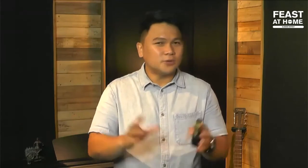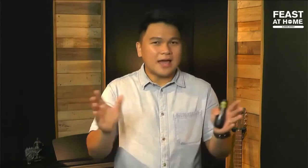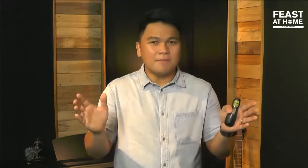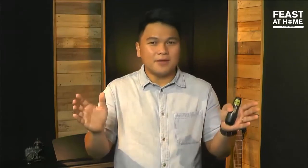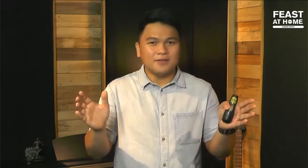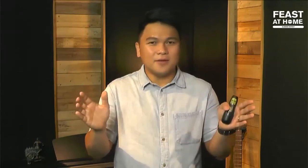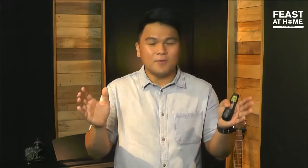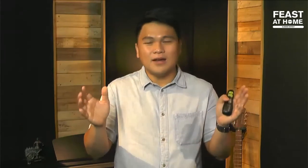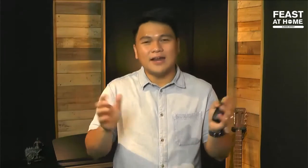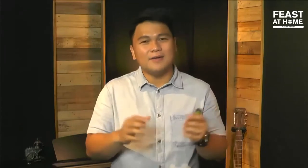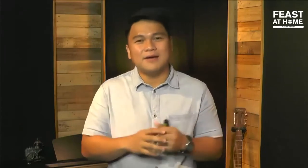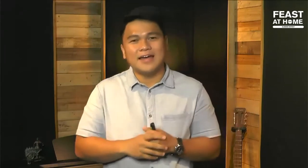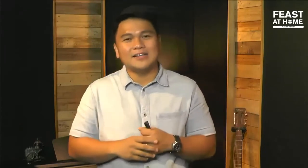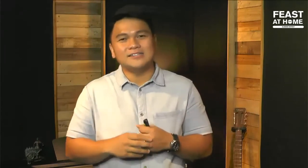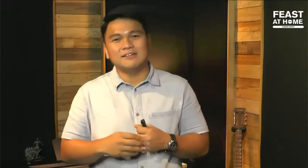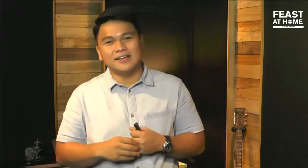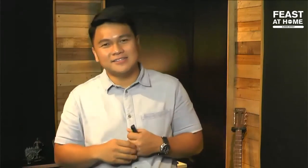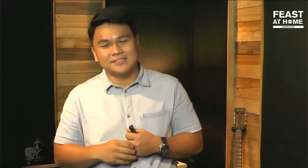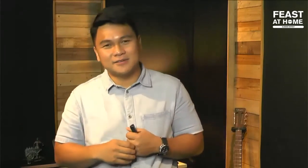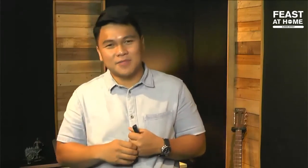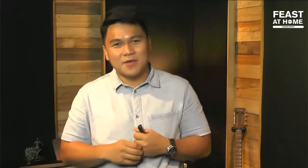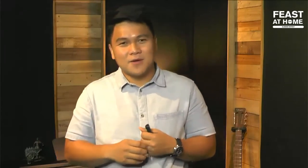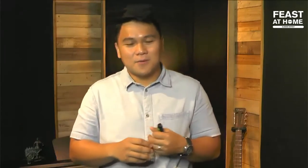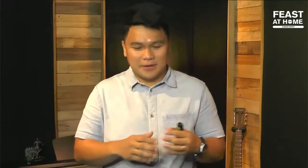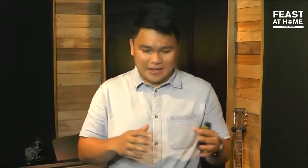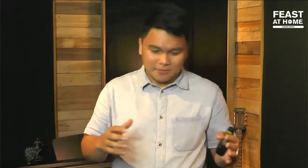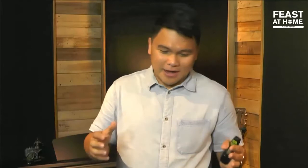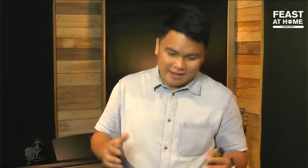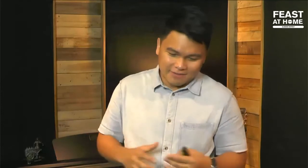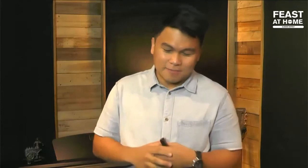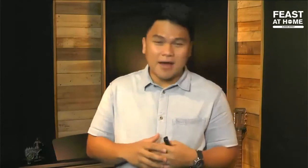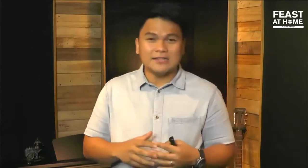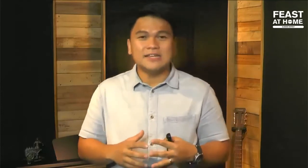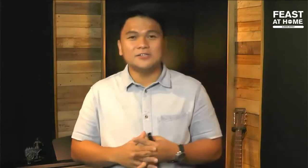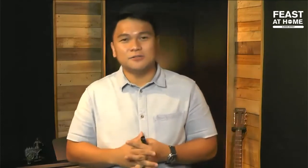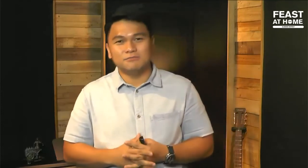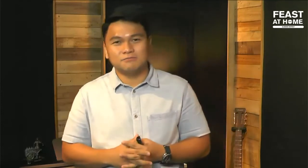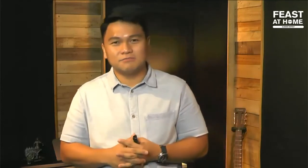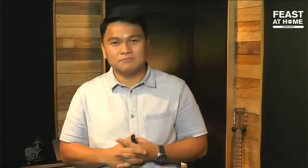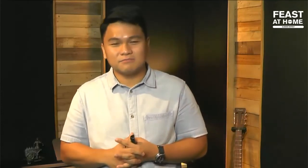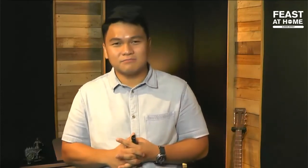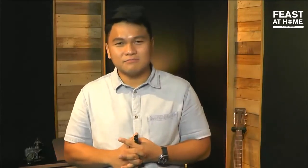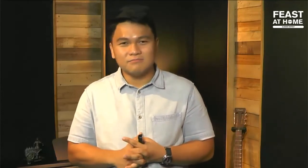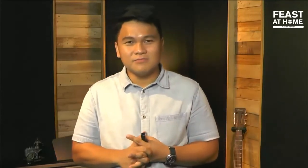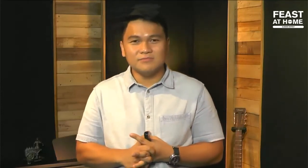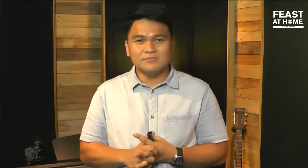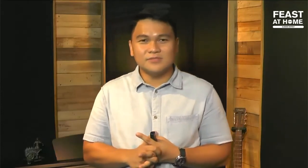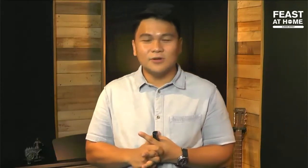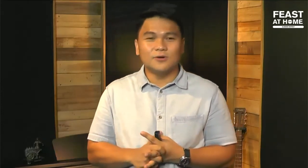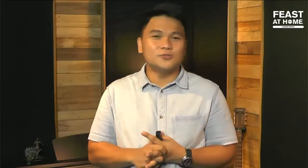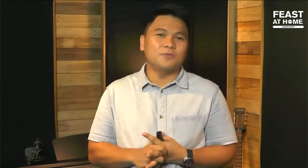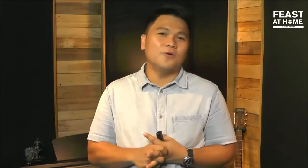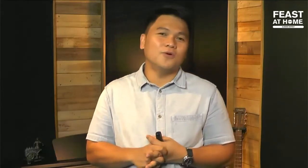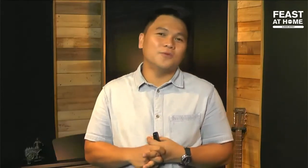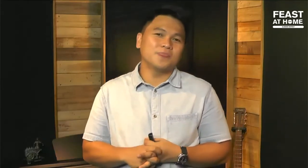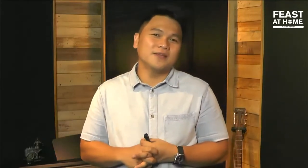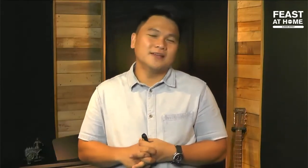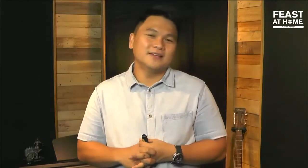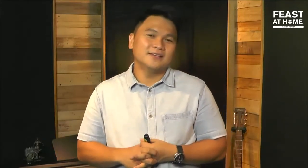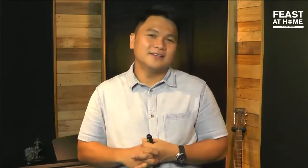But here's what happened. One day, by God's grace, while they were having a pot session, the Lord